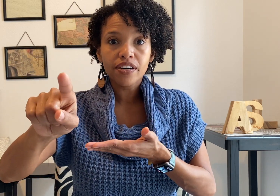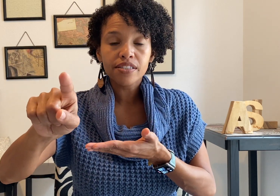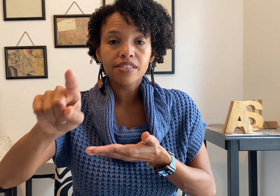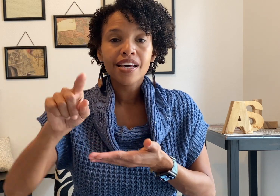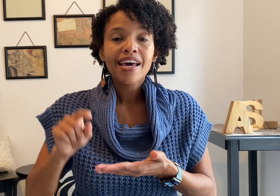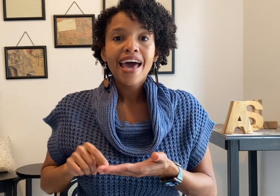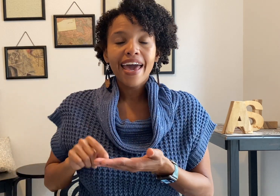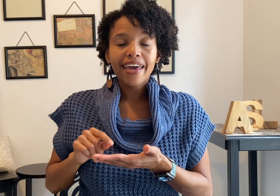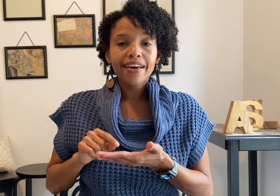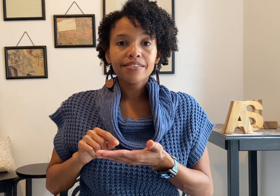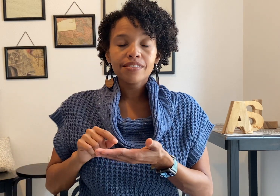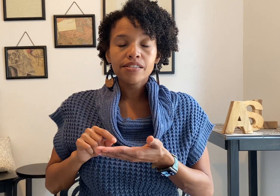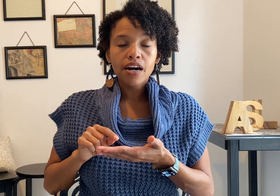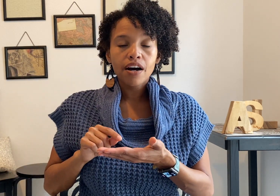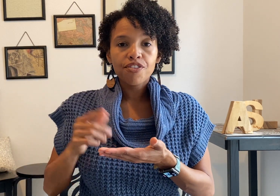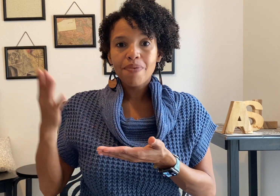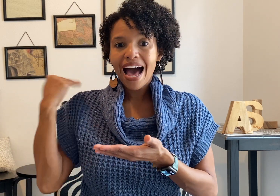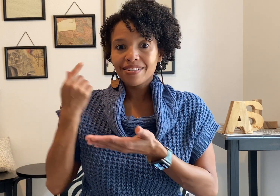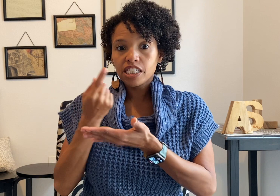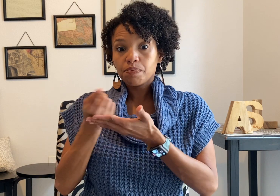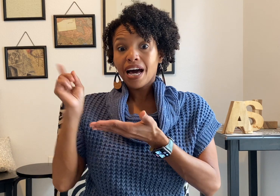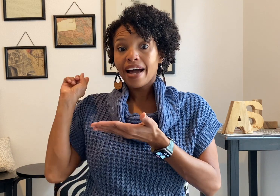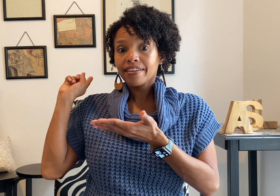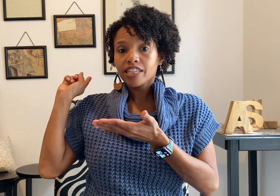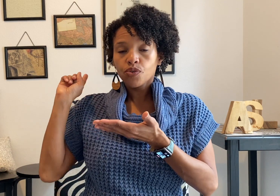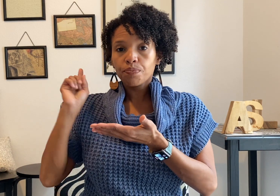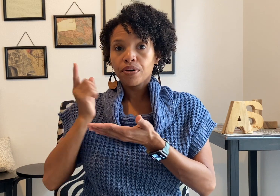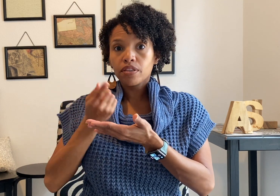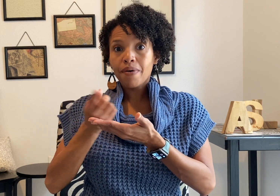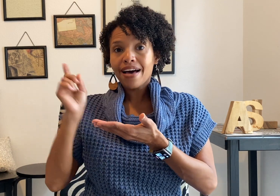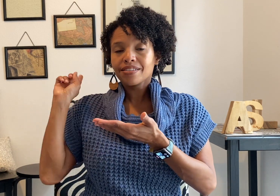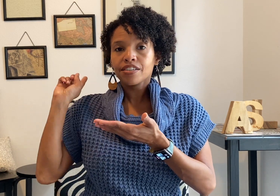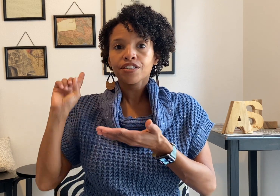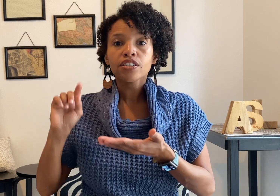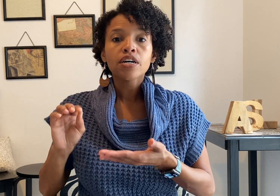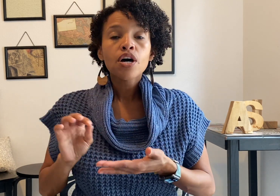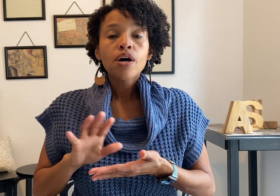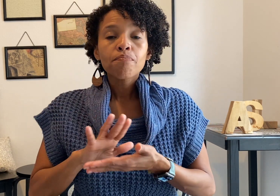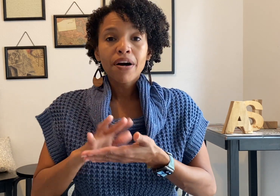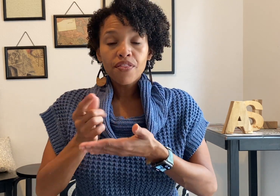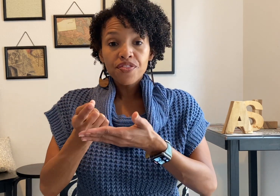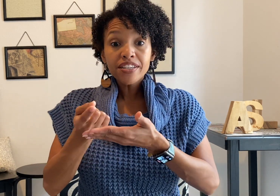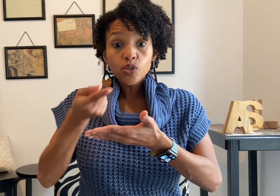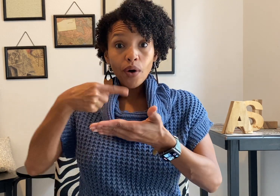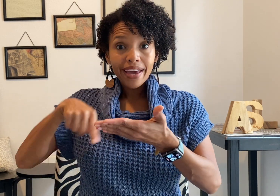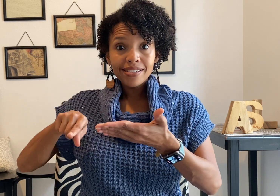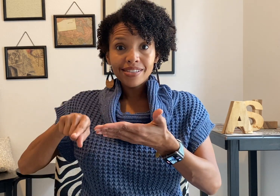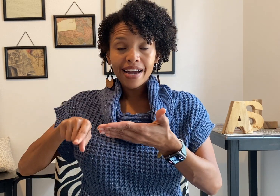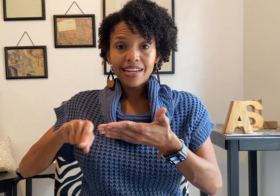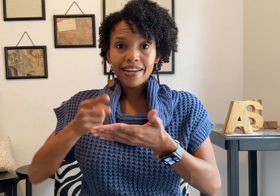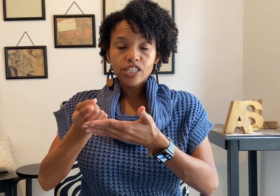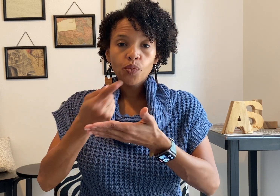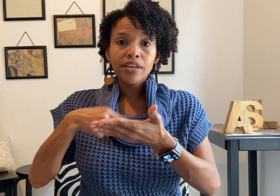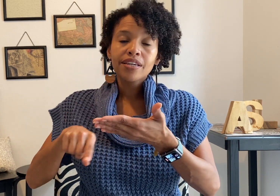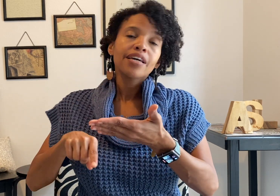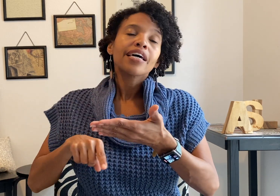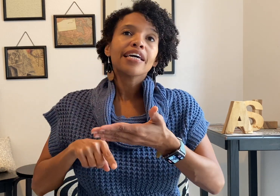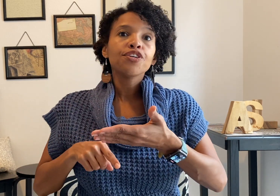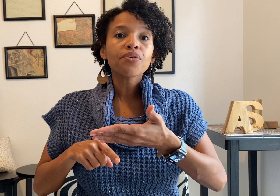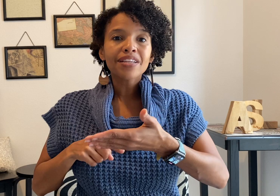us, and the past is behind us, so we put the past here. But this way, signing next week, it